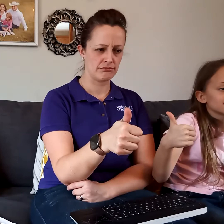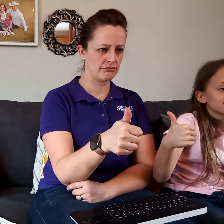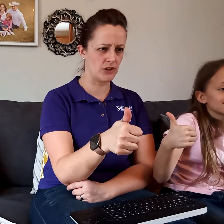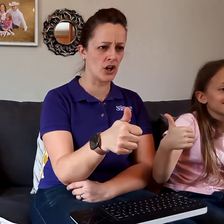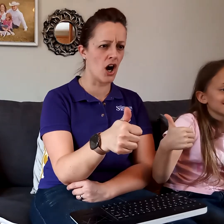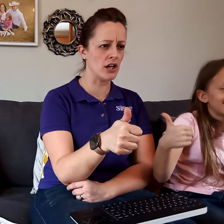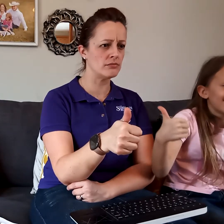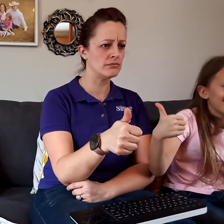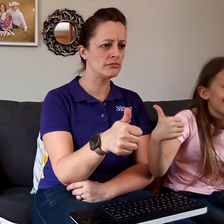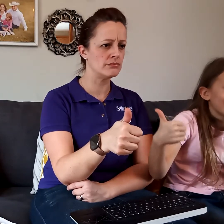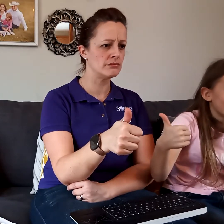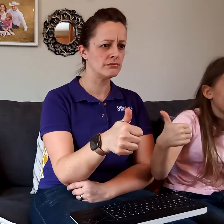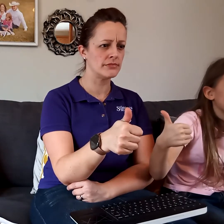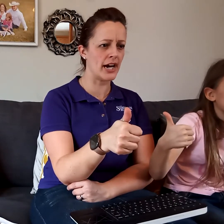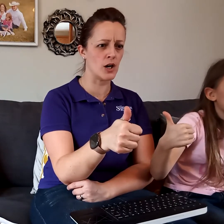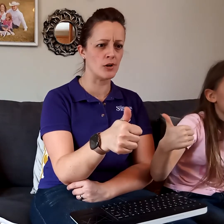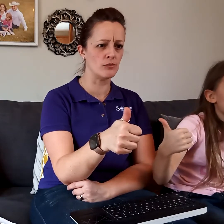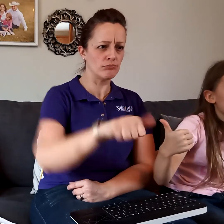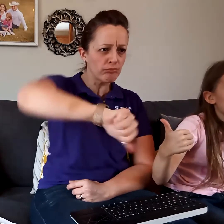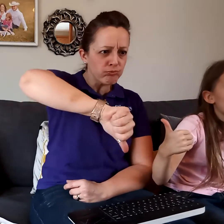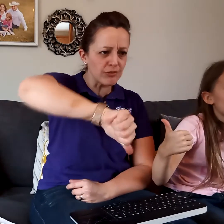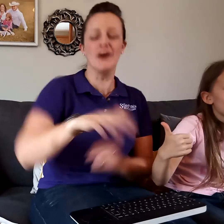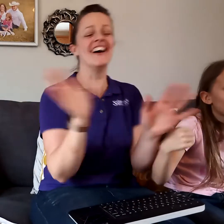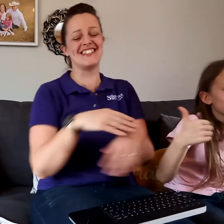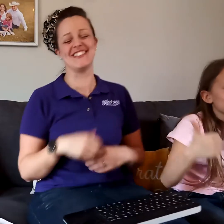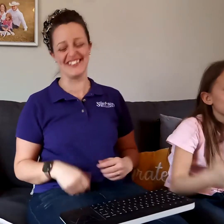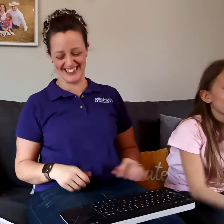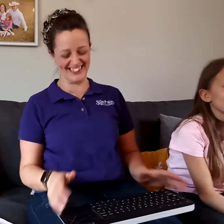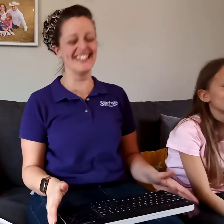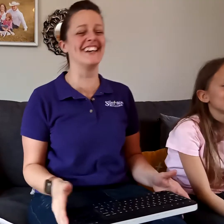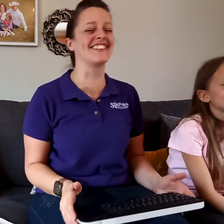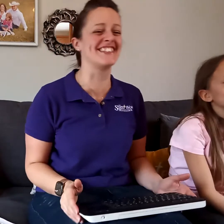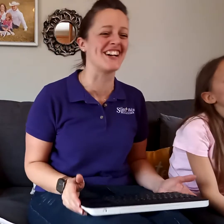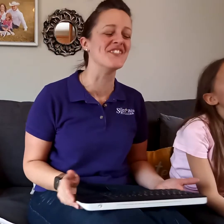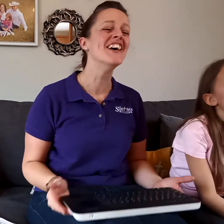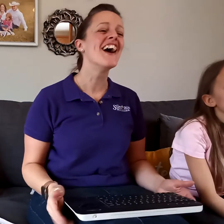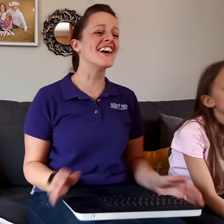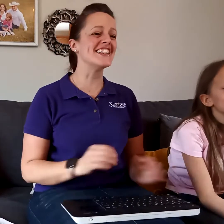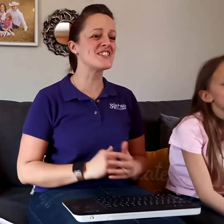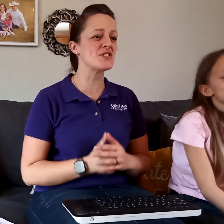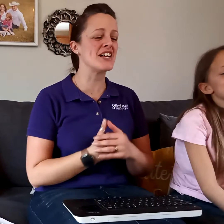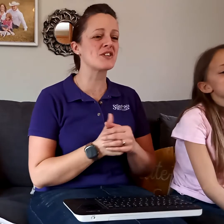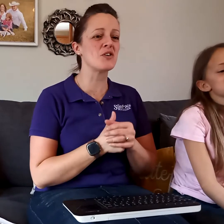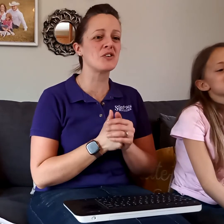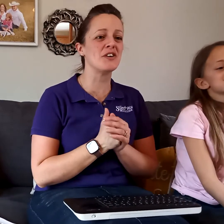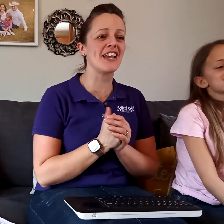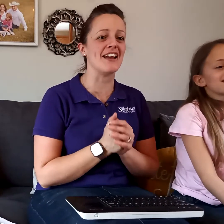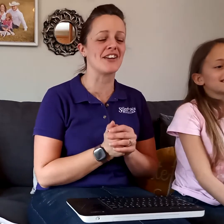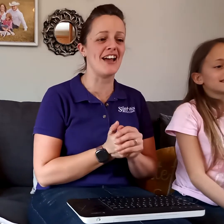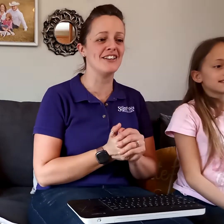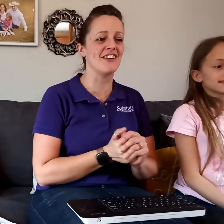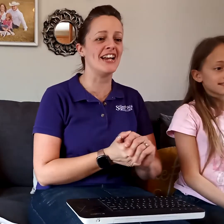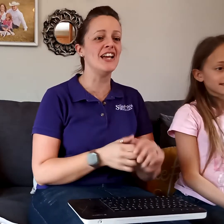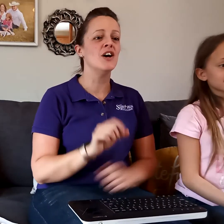You're not. Terrible. No, I'm just joking. Good job. All right, let's go through it again, okay? Ready?